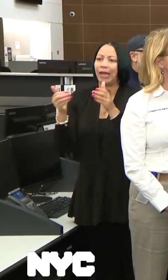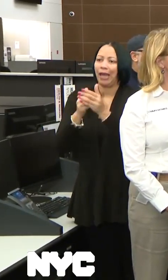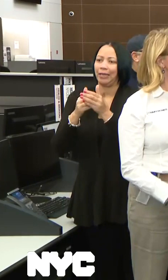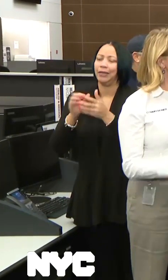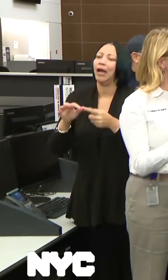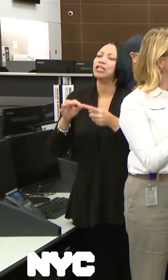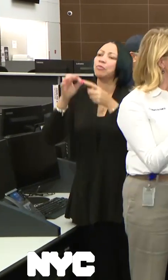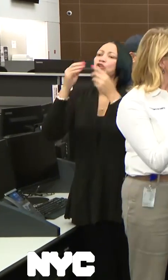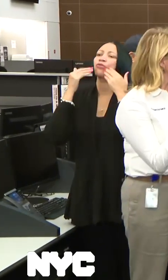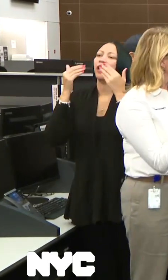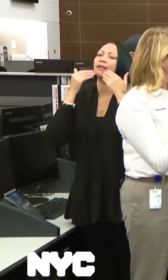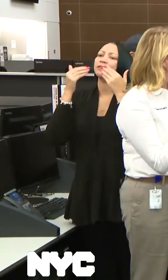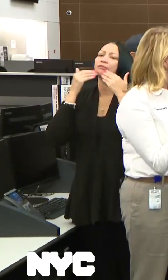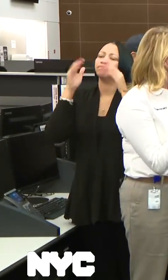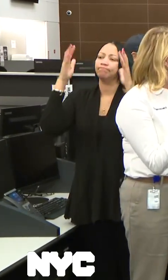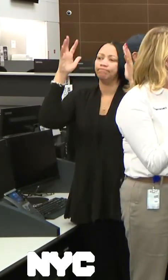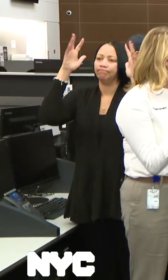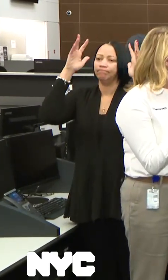special thanks.